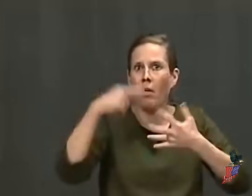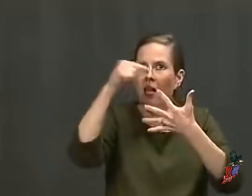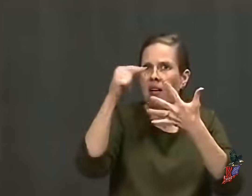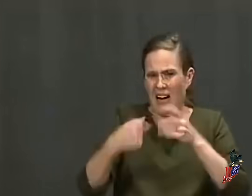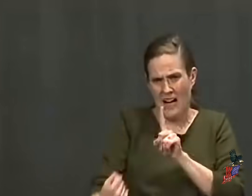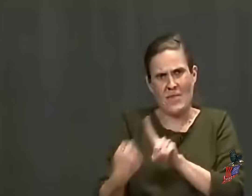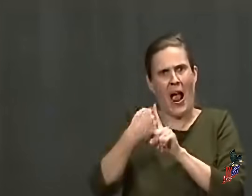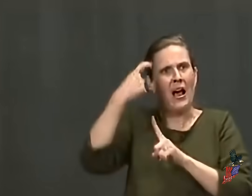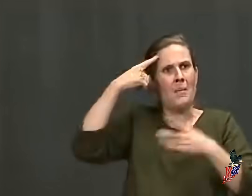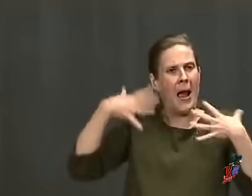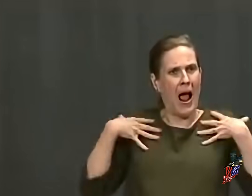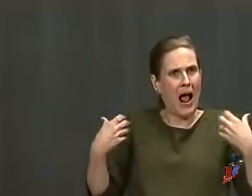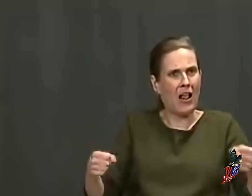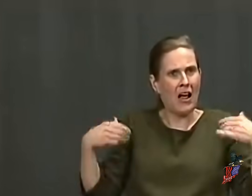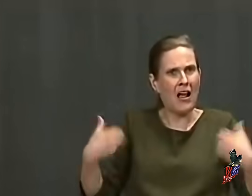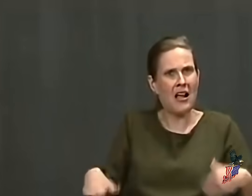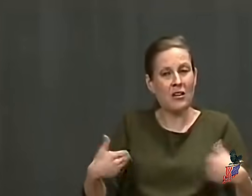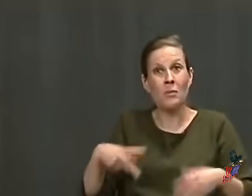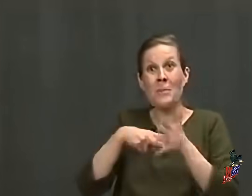work, replacing